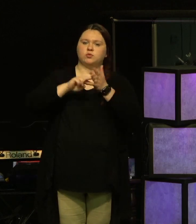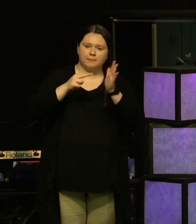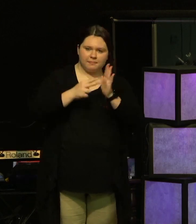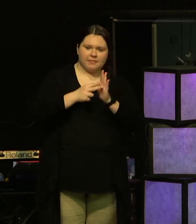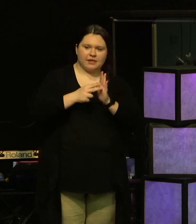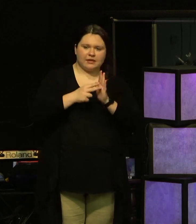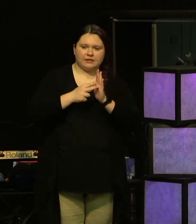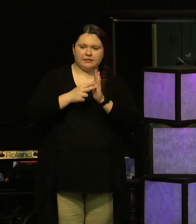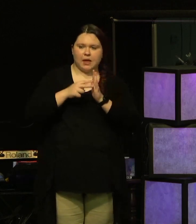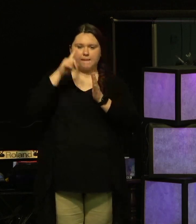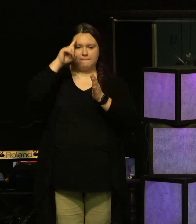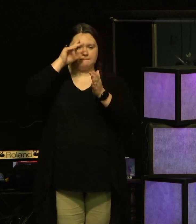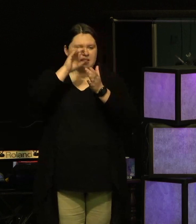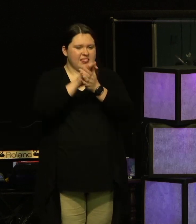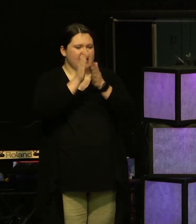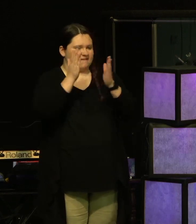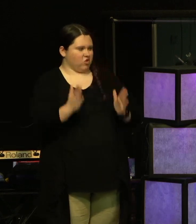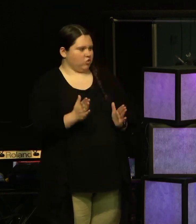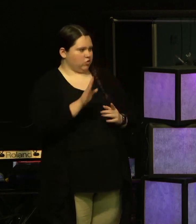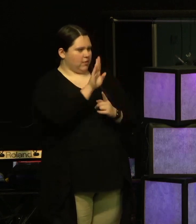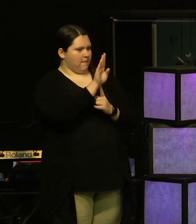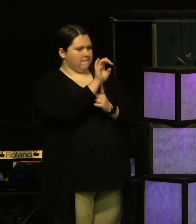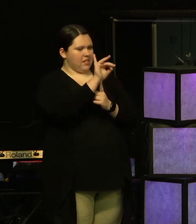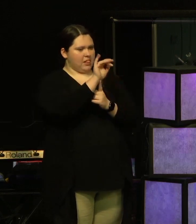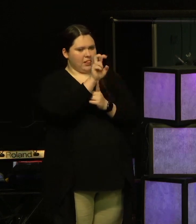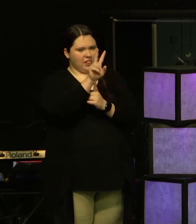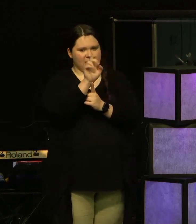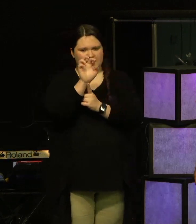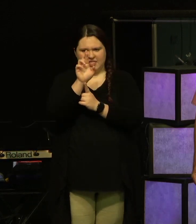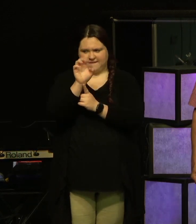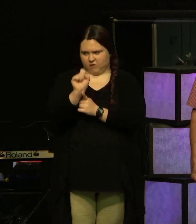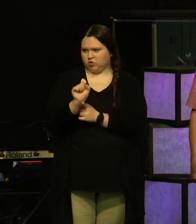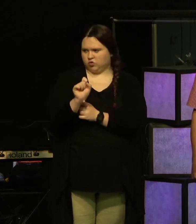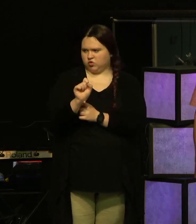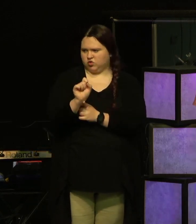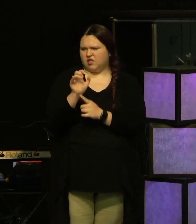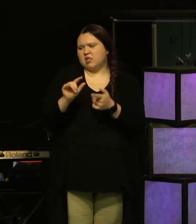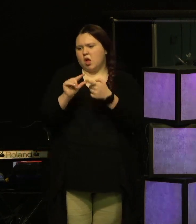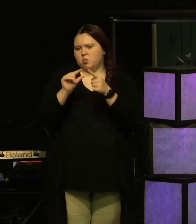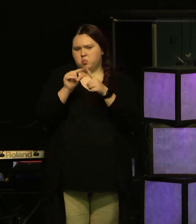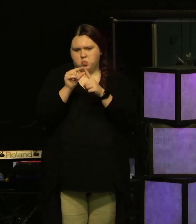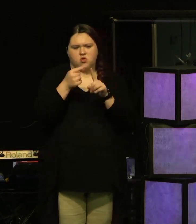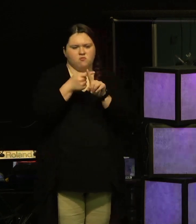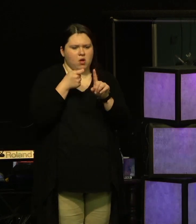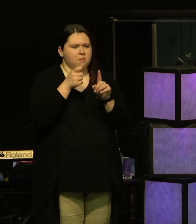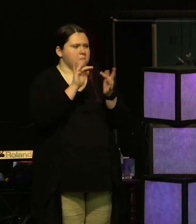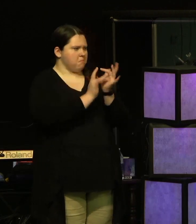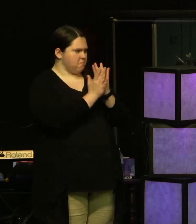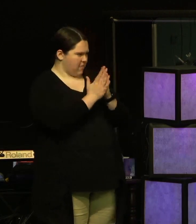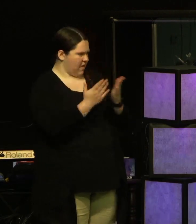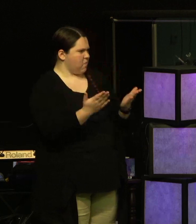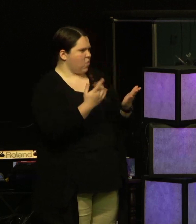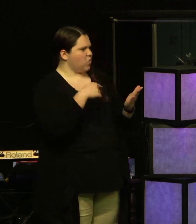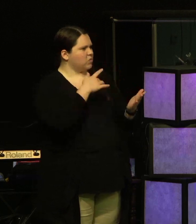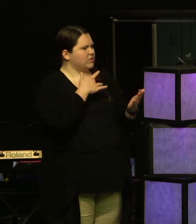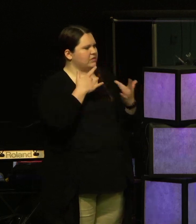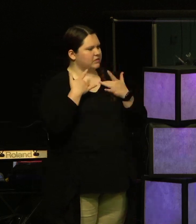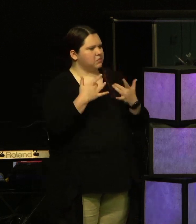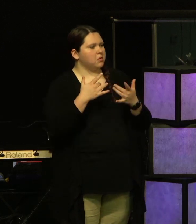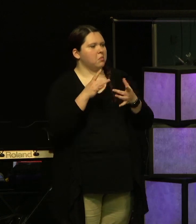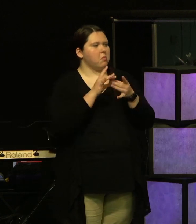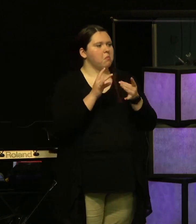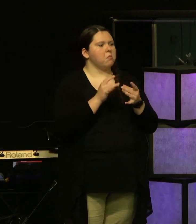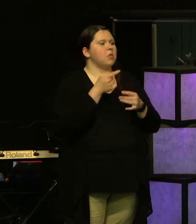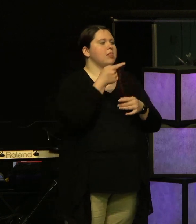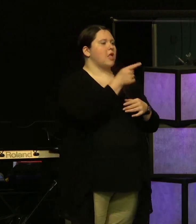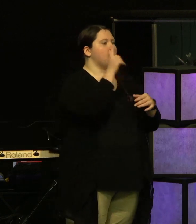believers. Believers. We use that term, that's a scriptural term, and we often refer to one another as